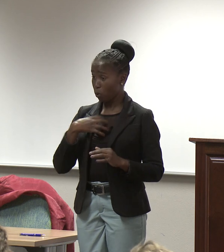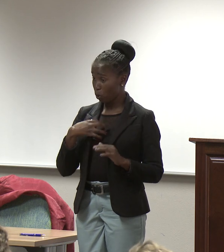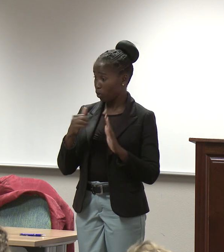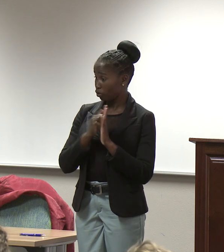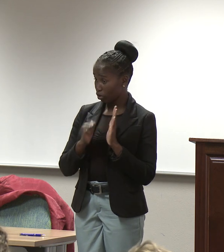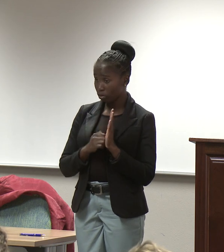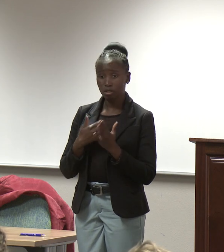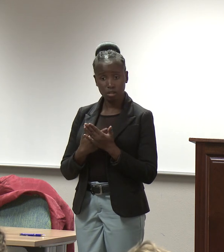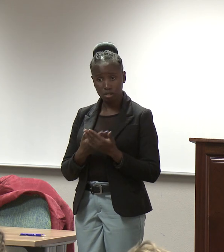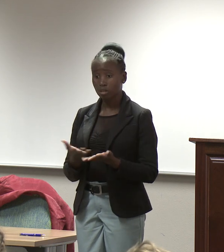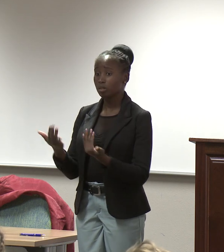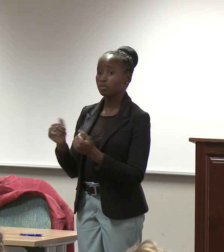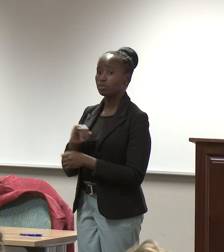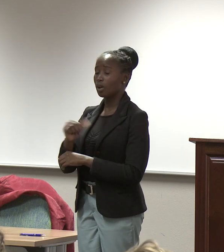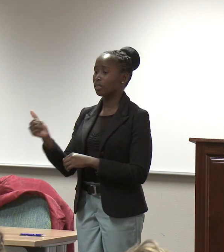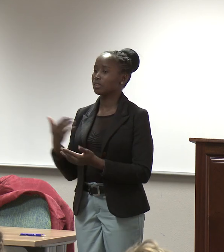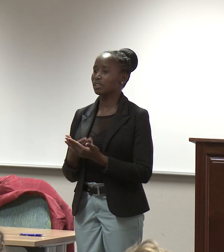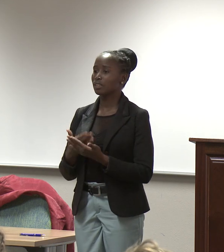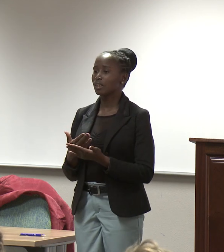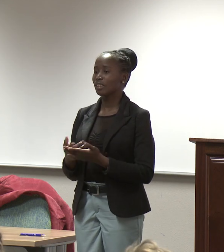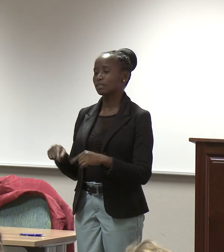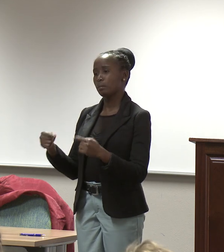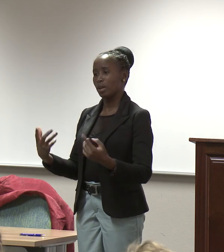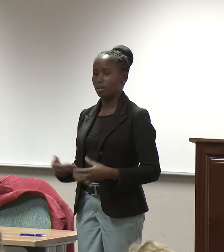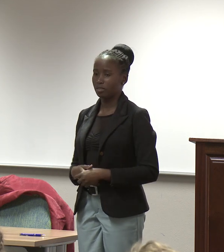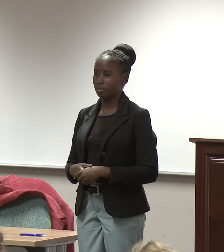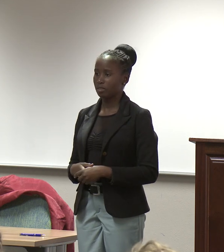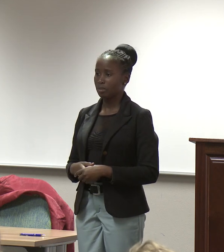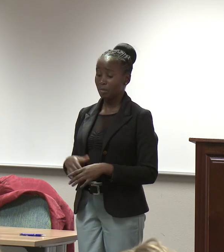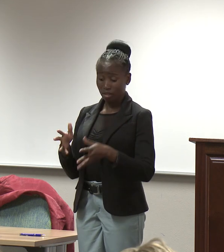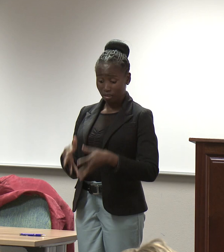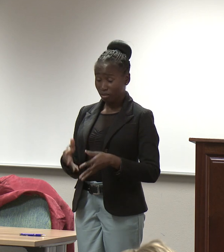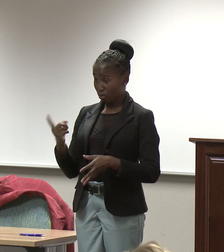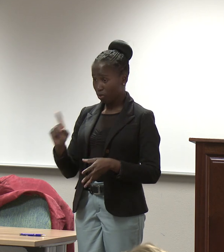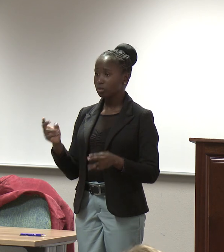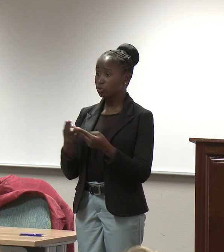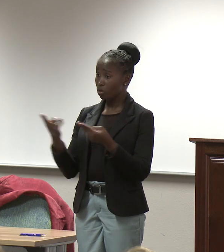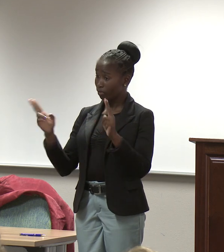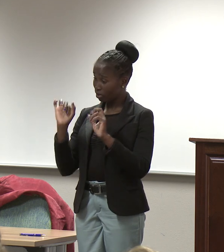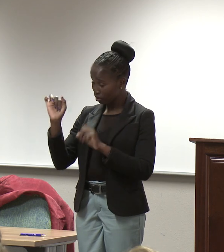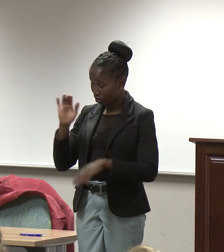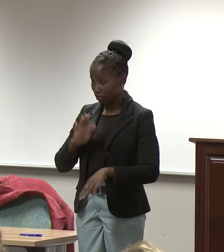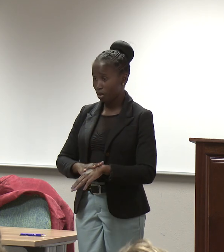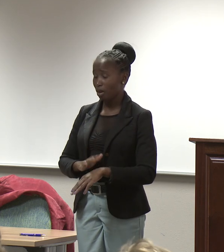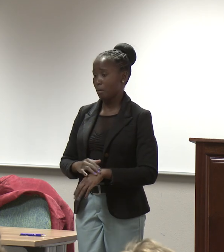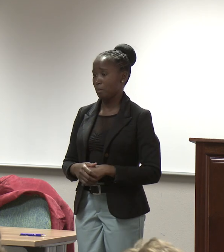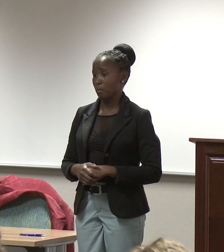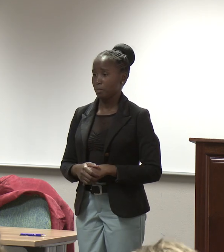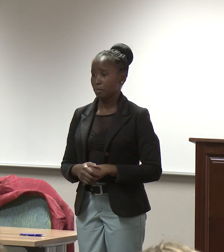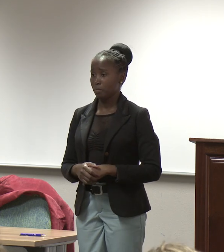deliberating. And this is time. This is university time. To be 4 hours in a debate is good. I mean, it's not